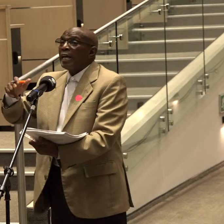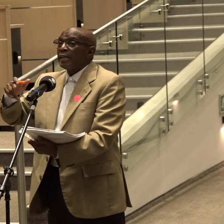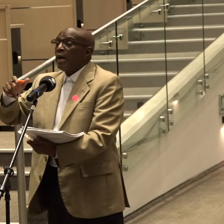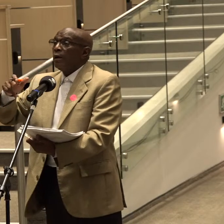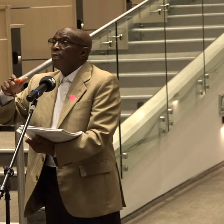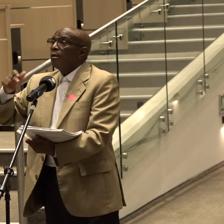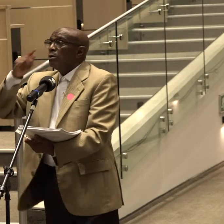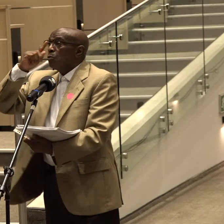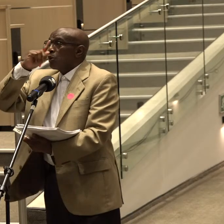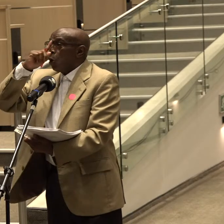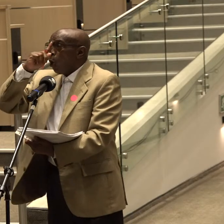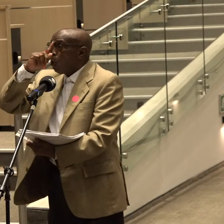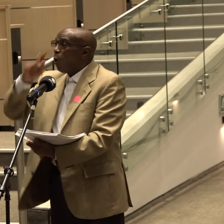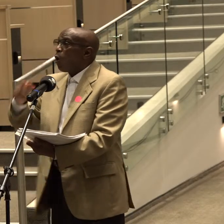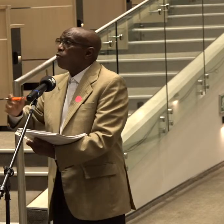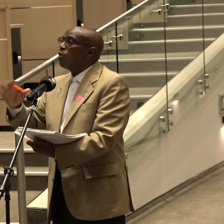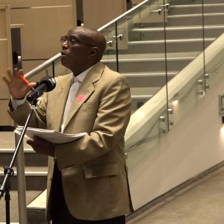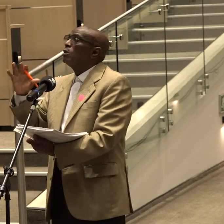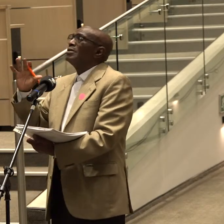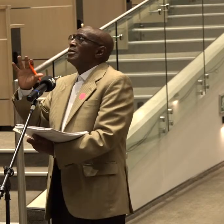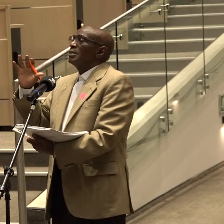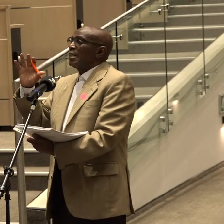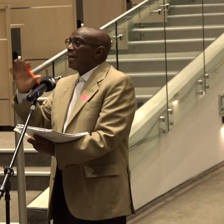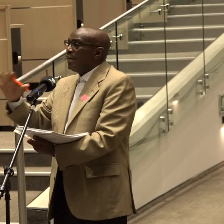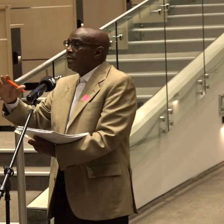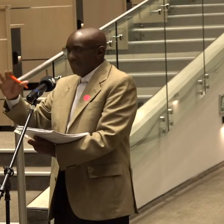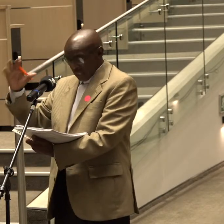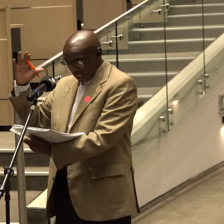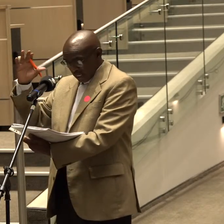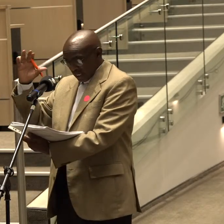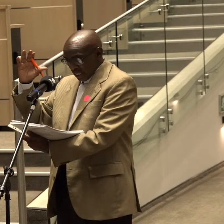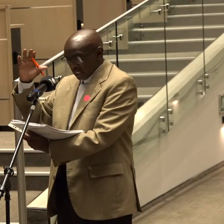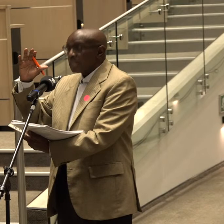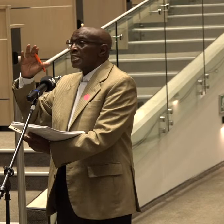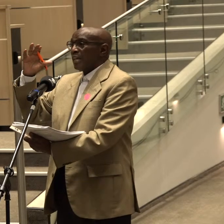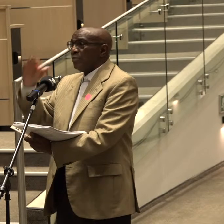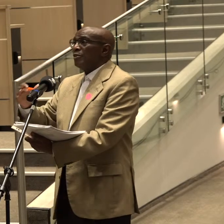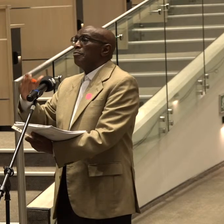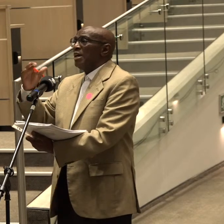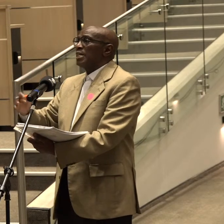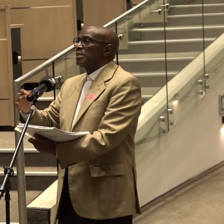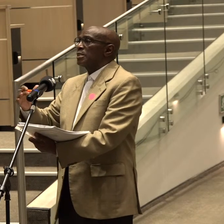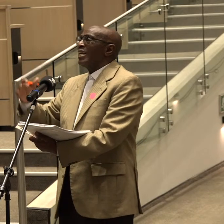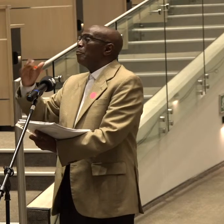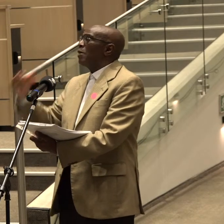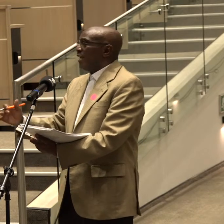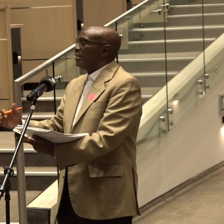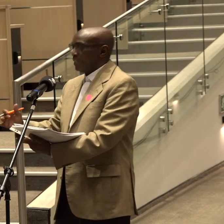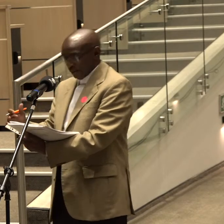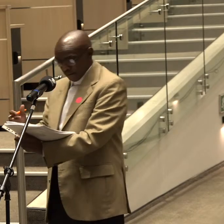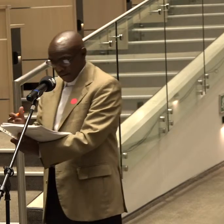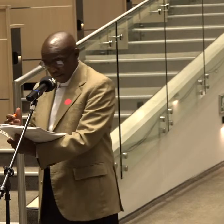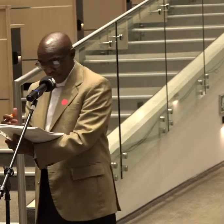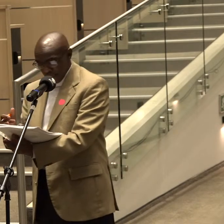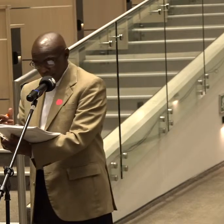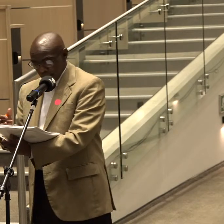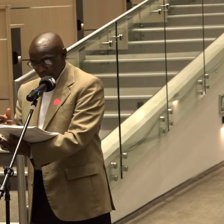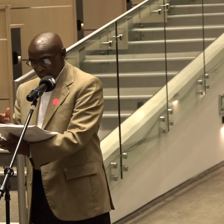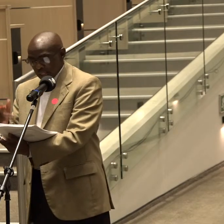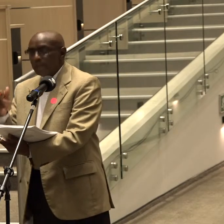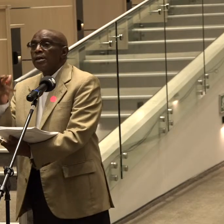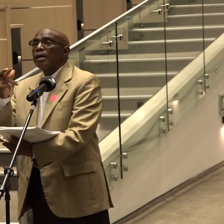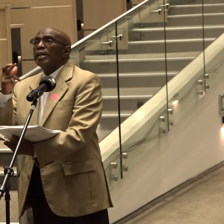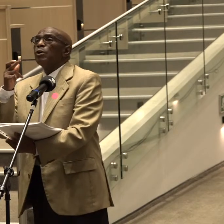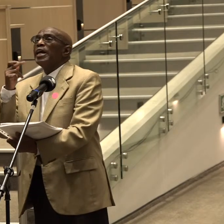on our area with the hope of getting safety measures in place